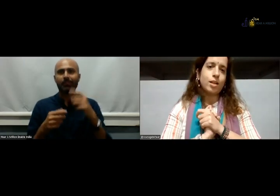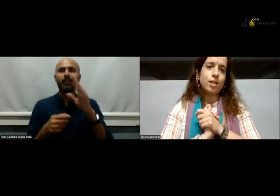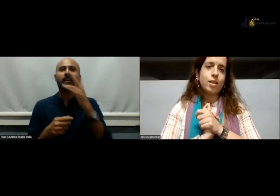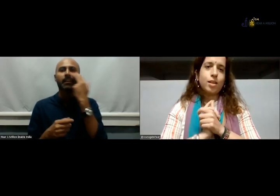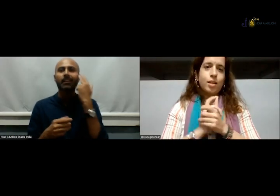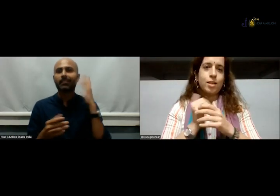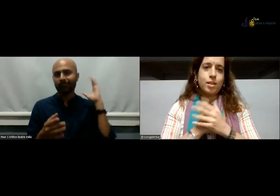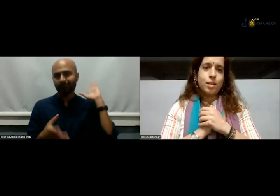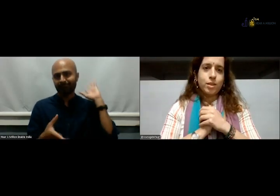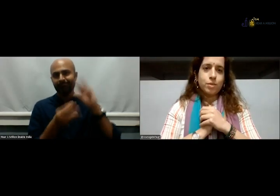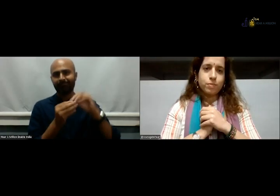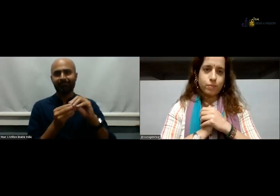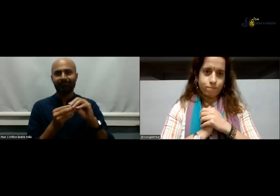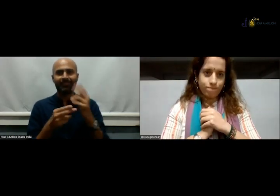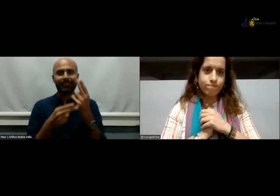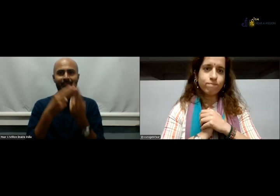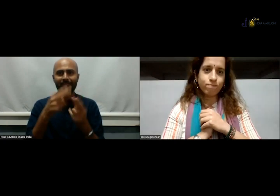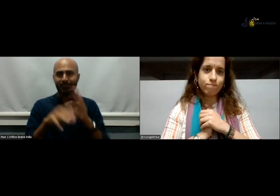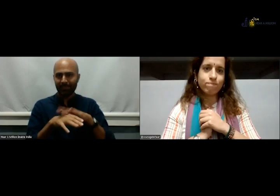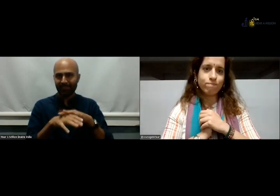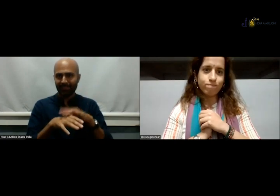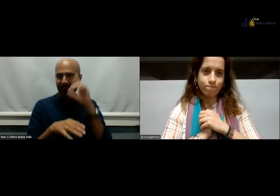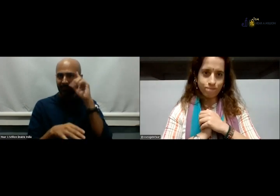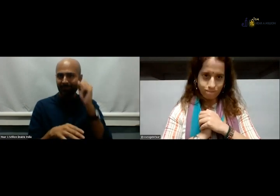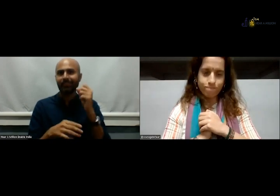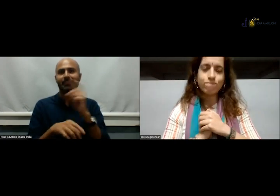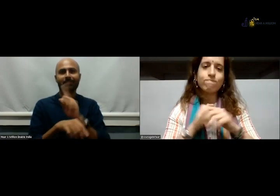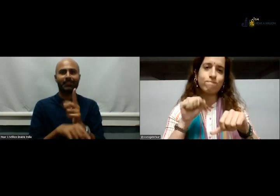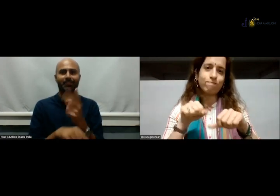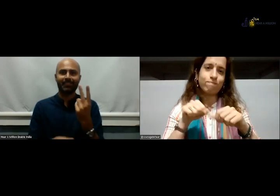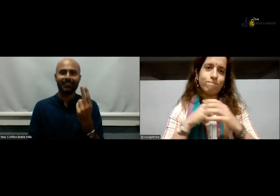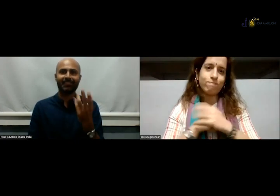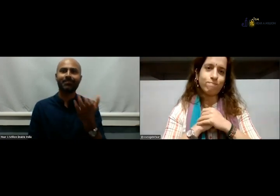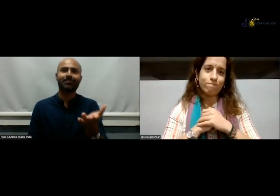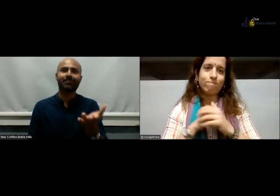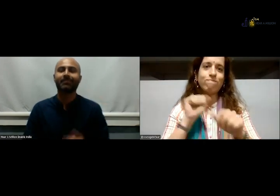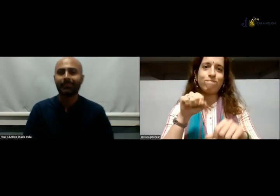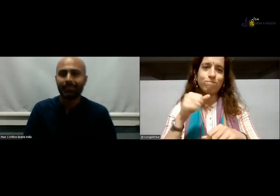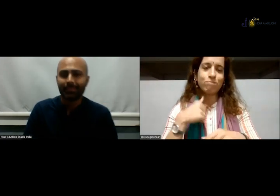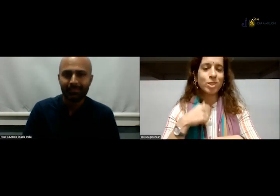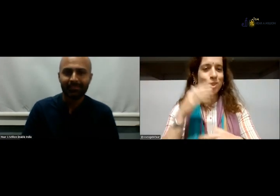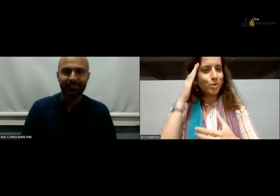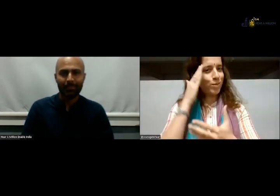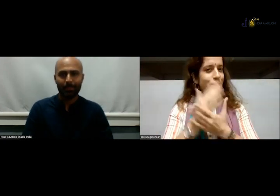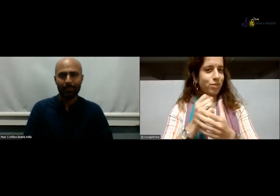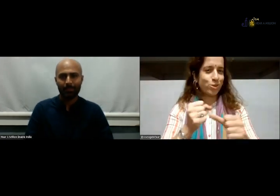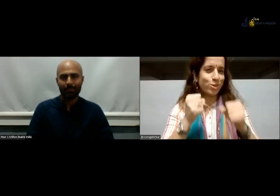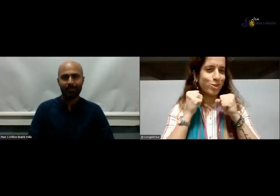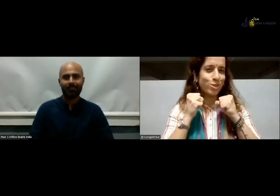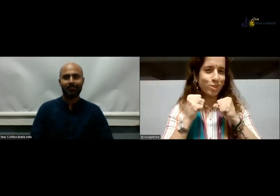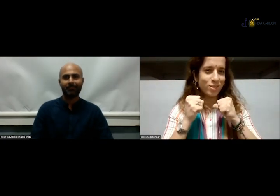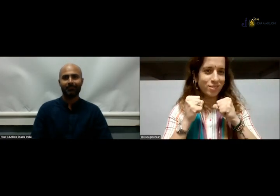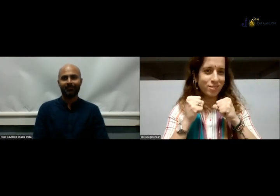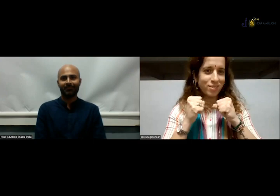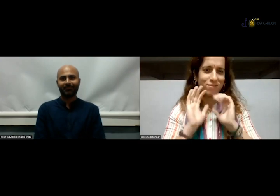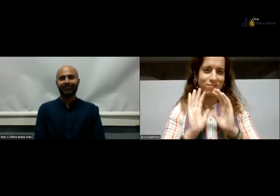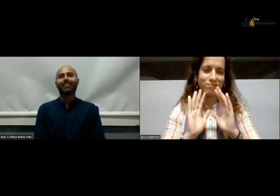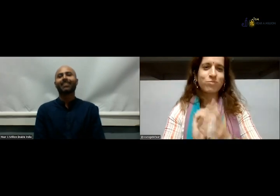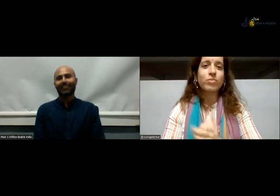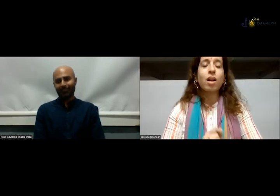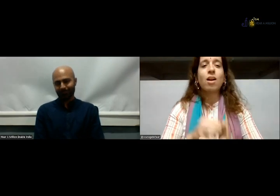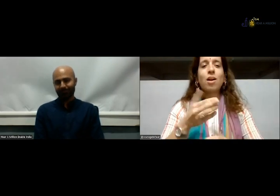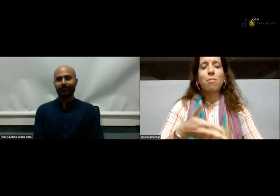Yes. Hello, everyone. Yes, Shruti, you're here. Yes, you have 2 minutes to share your experiences with